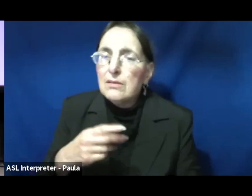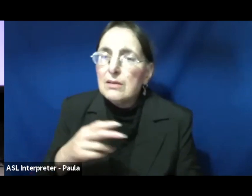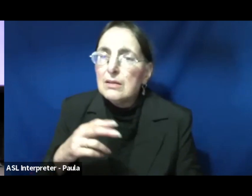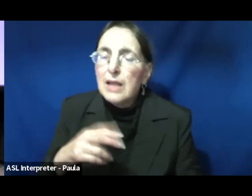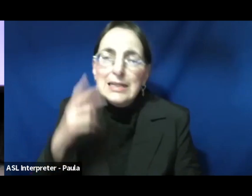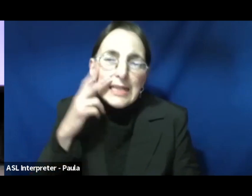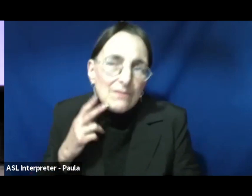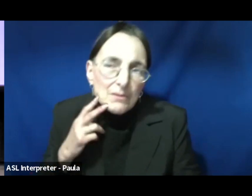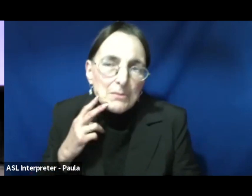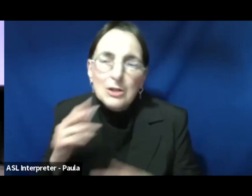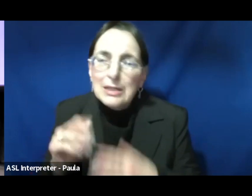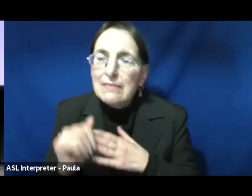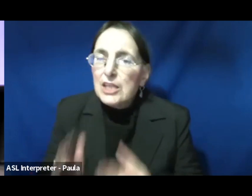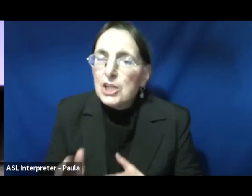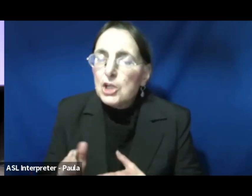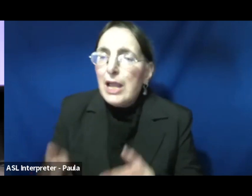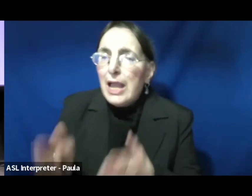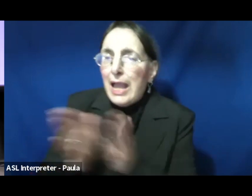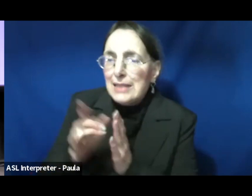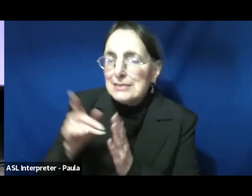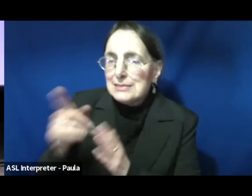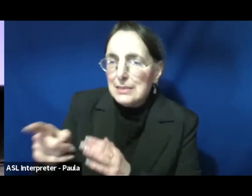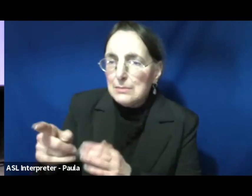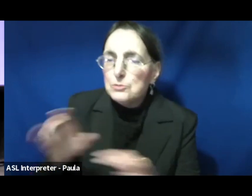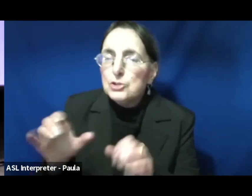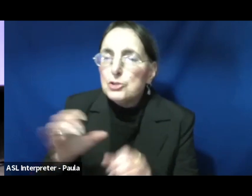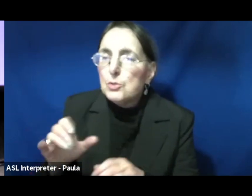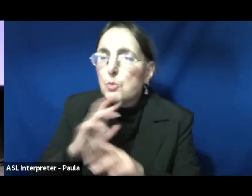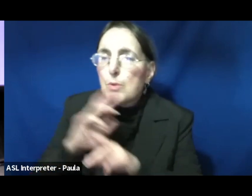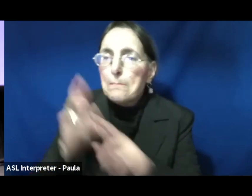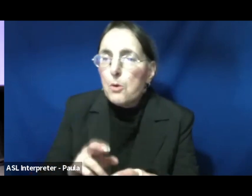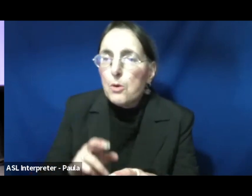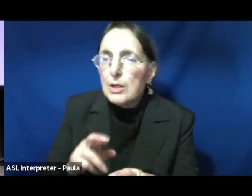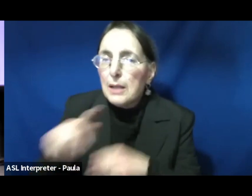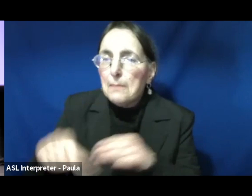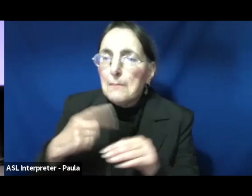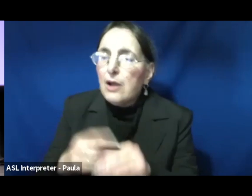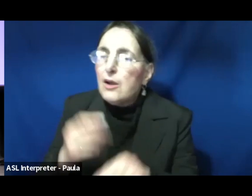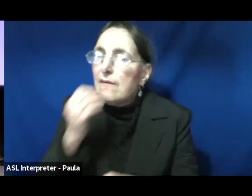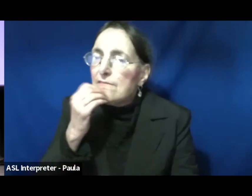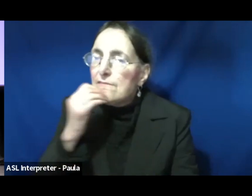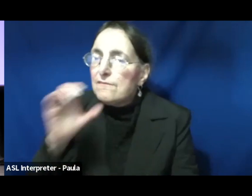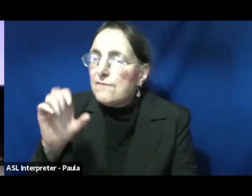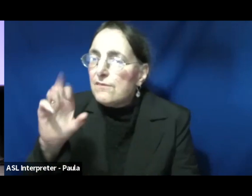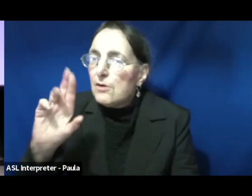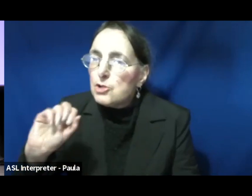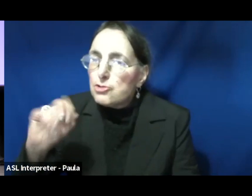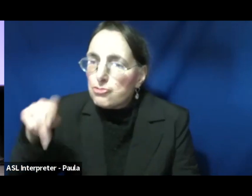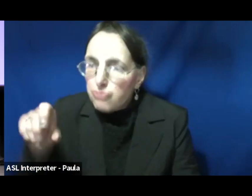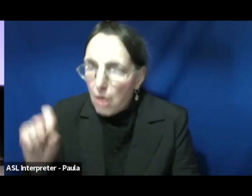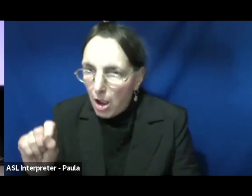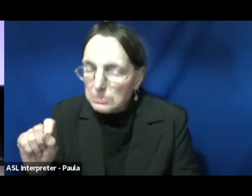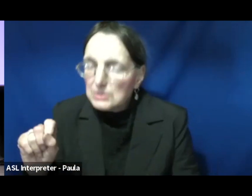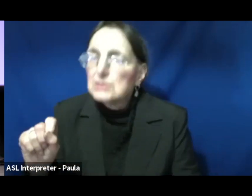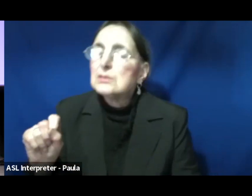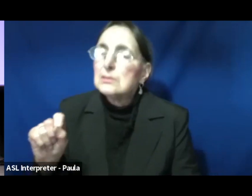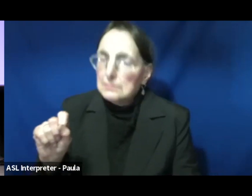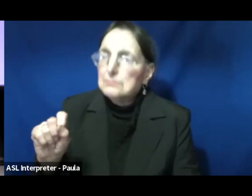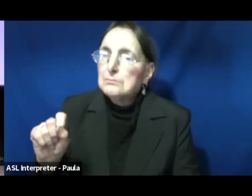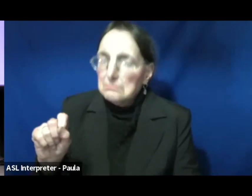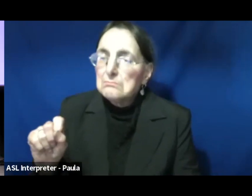report on food crops, talk about the cultivation, just one, because I was teaching a lesson on